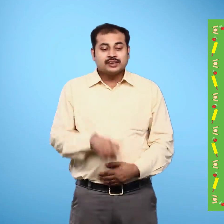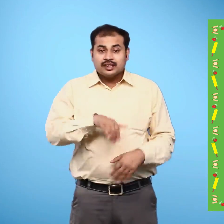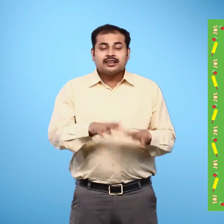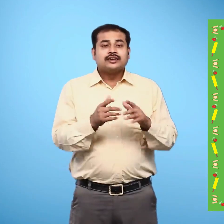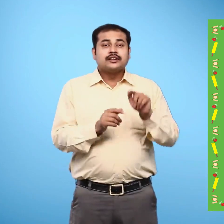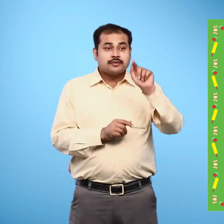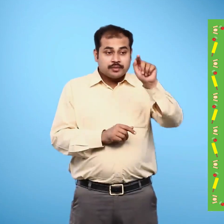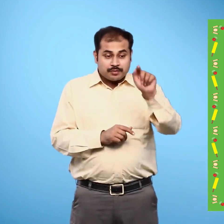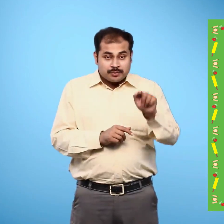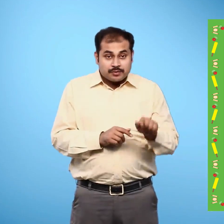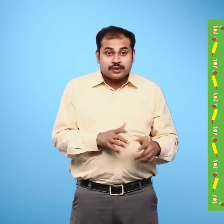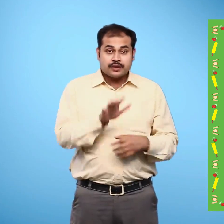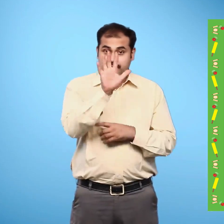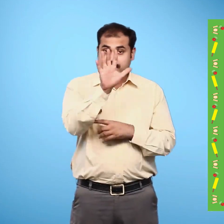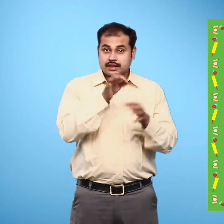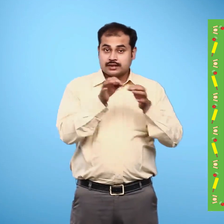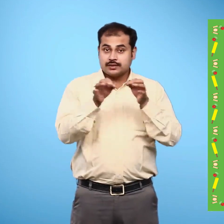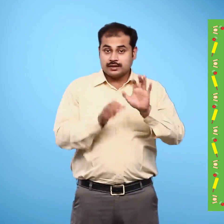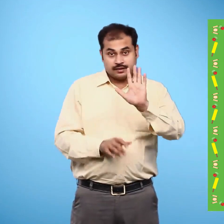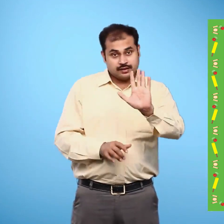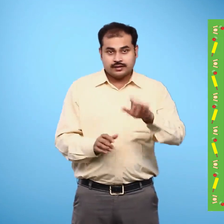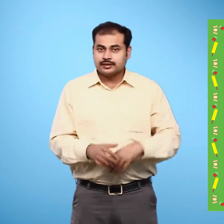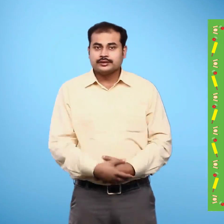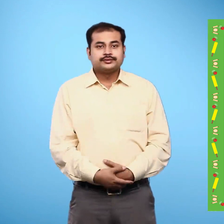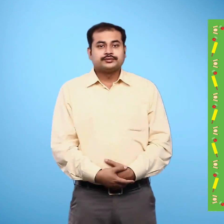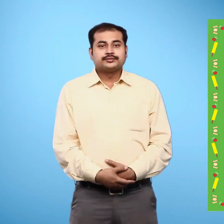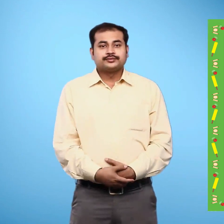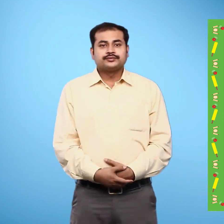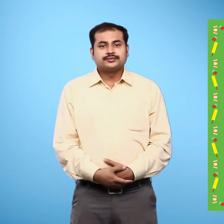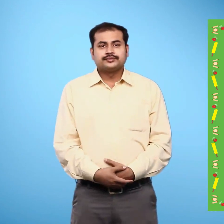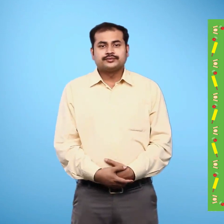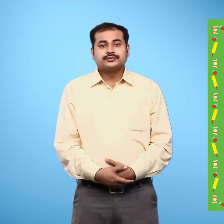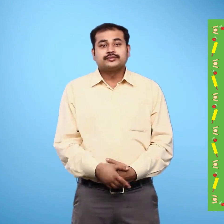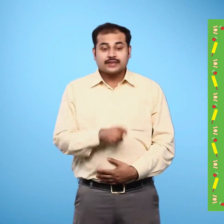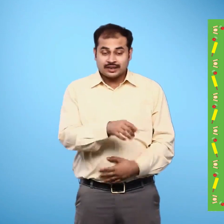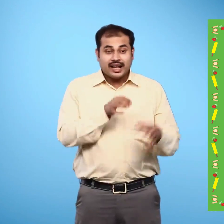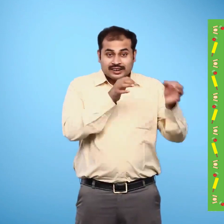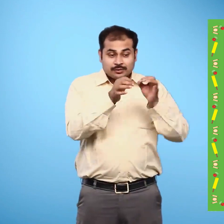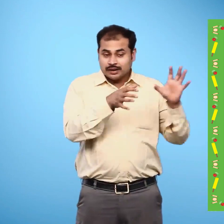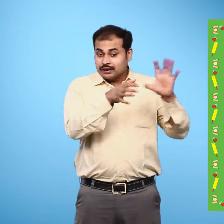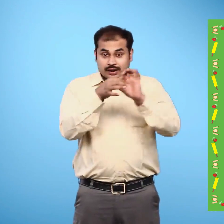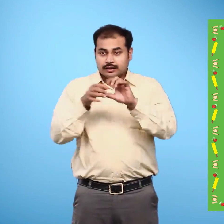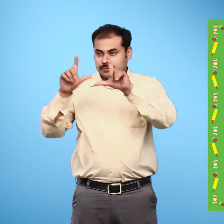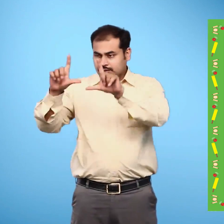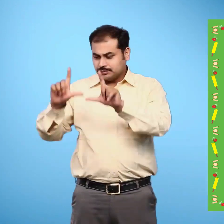This part has 5 instructions along with pictures to make a paper tree.